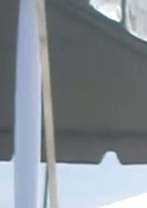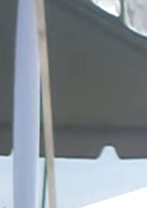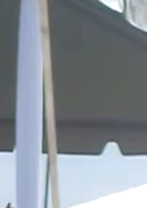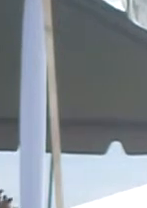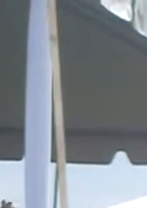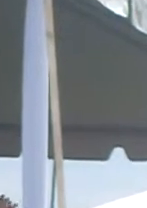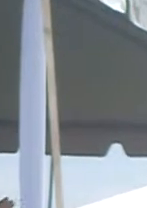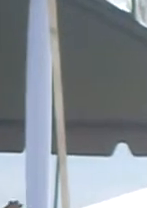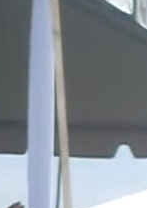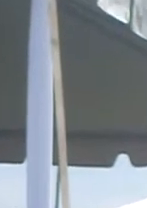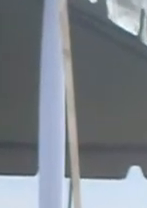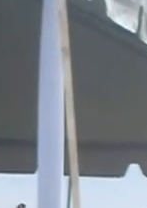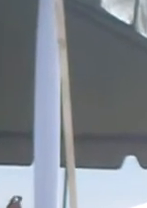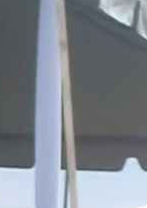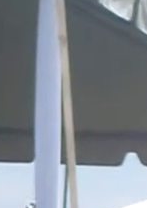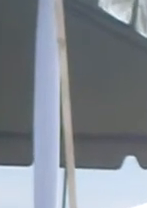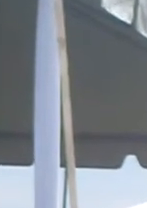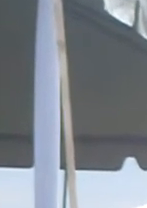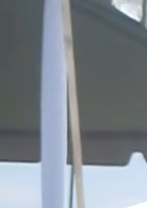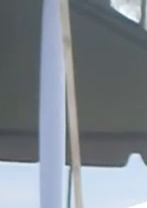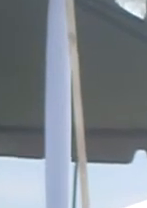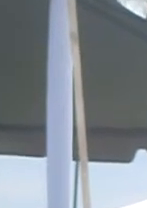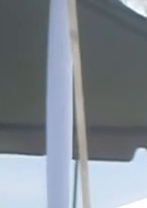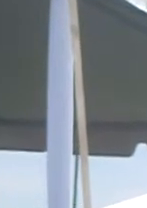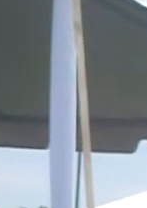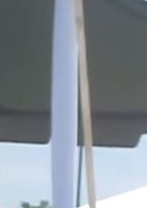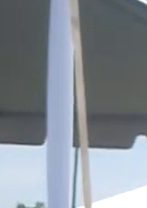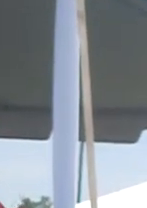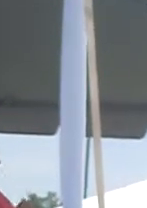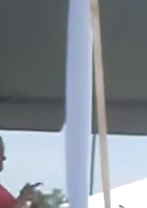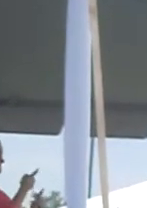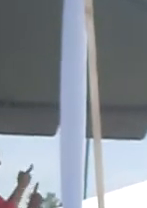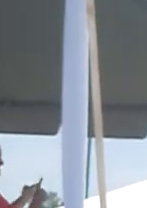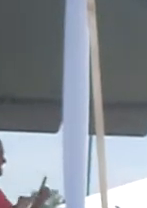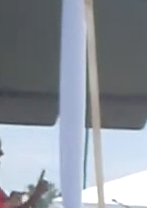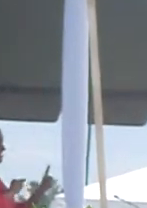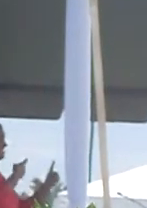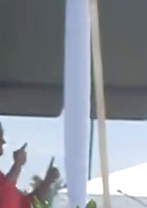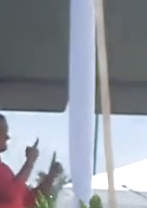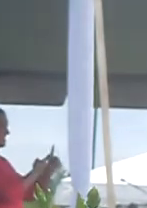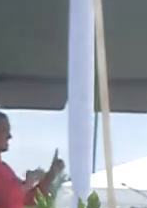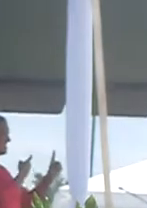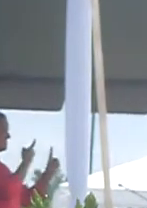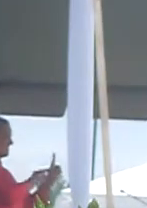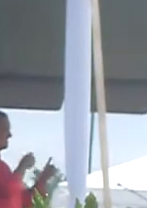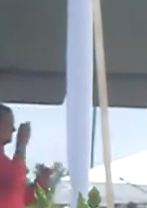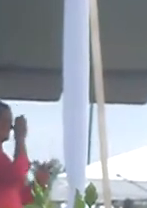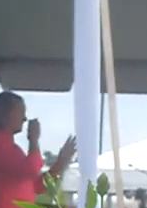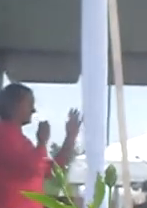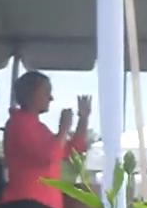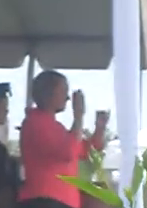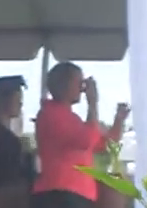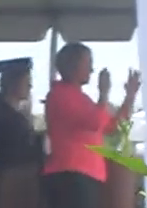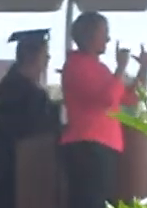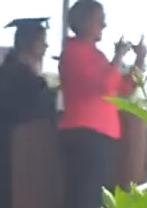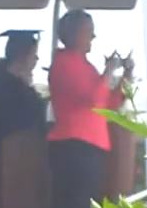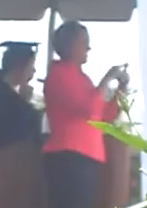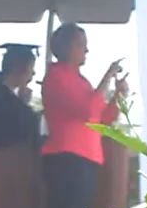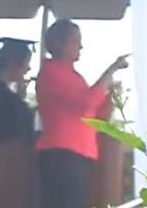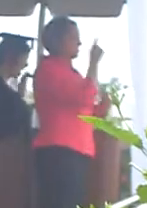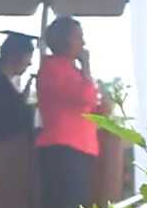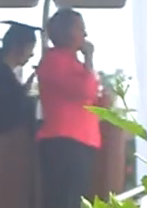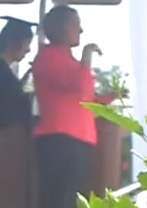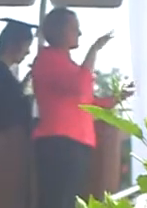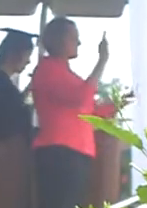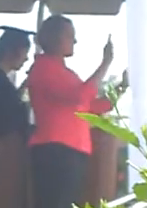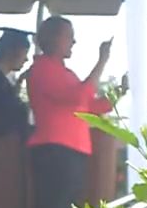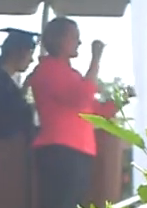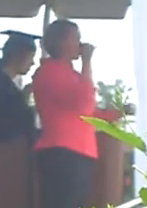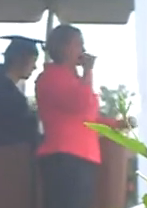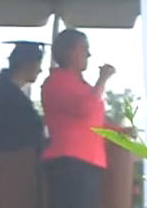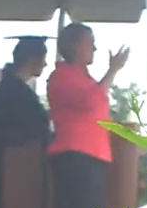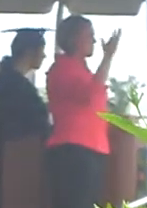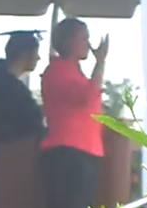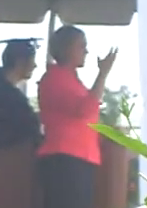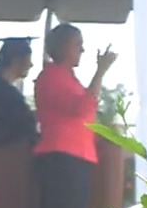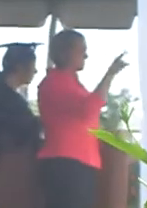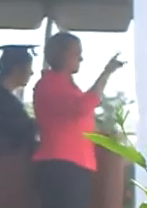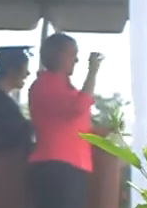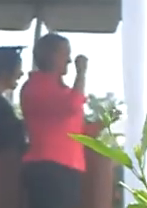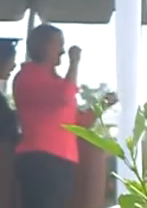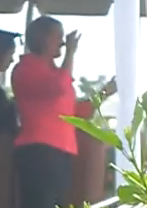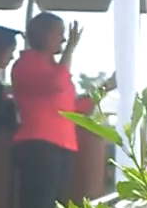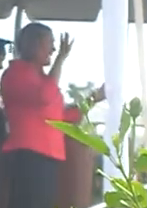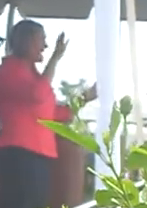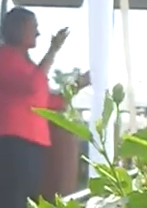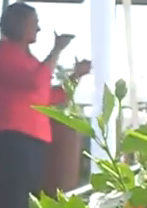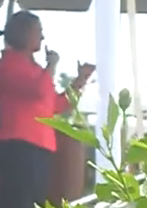automatically discarded. But after months of searching, you think you finally found the perfect girl. Wow, she's amazing. She makes